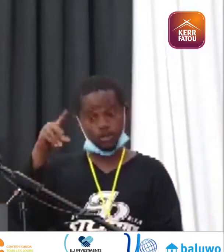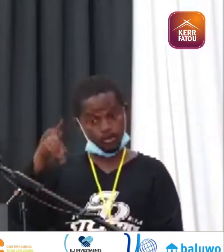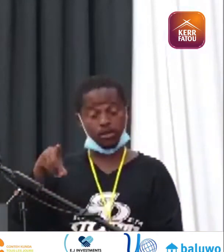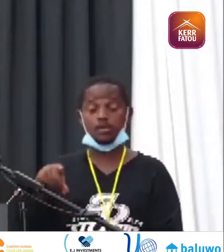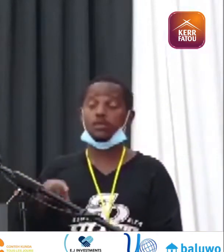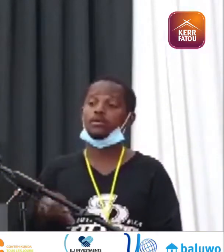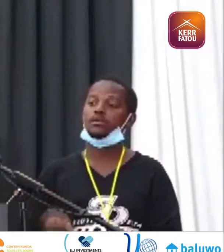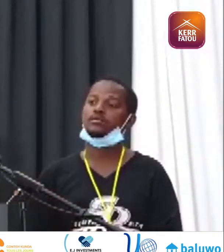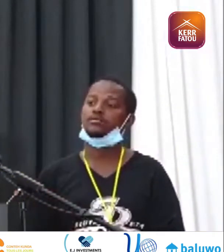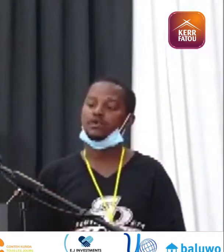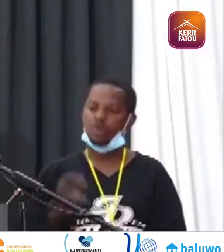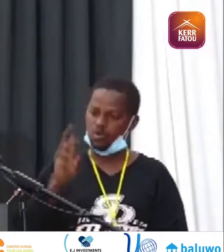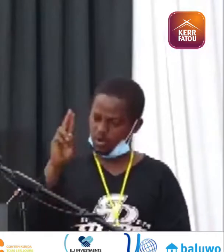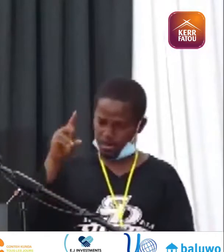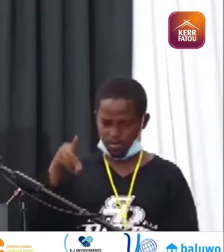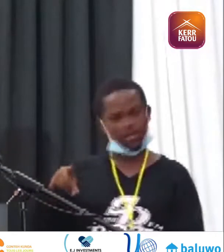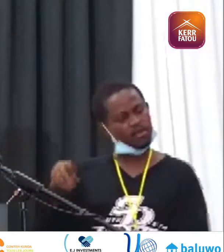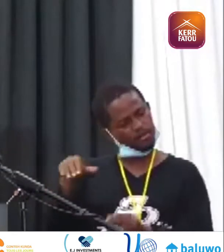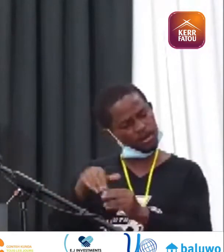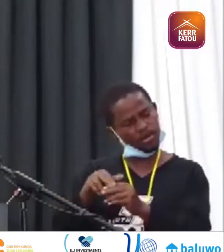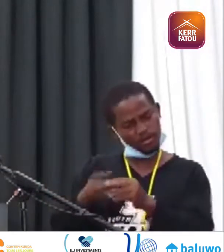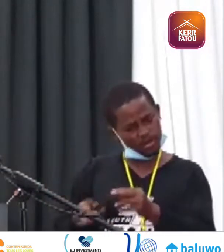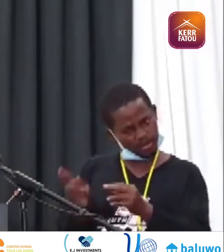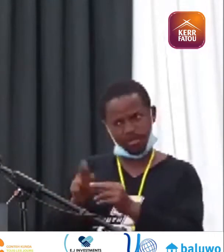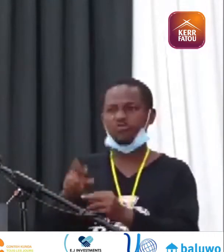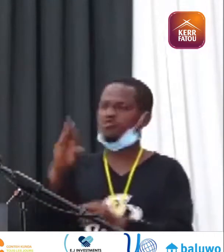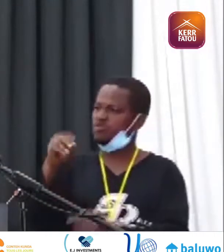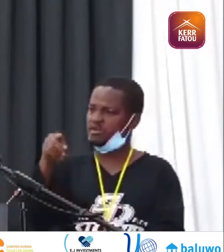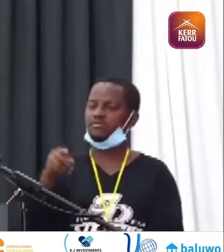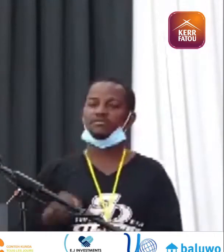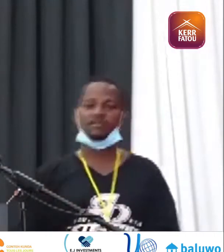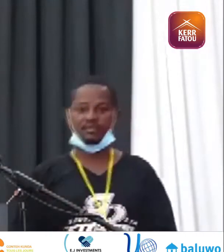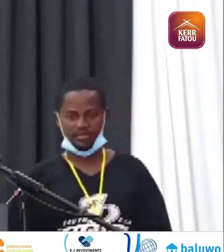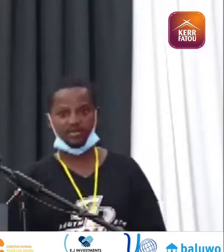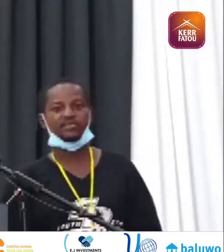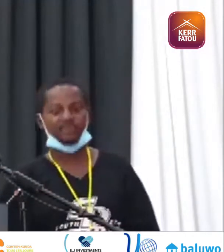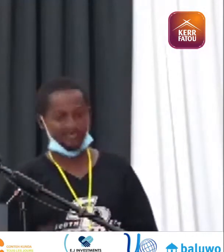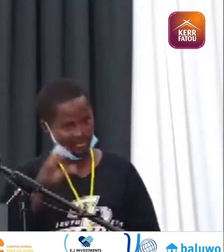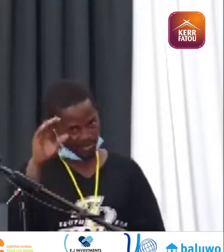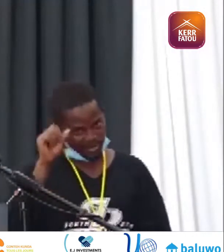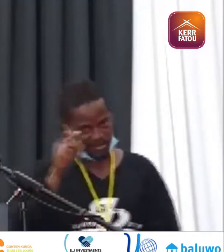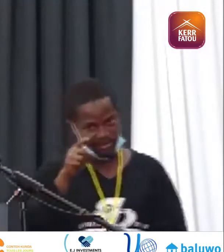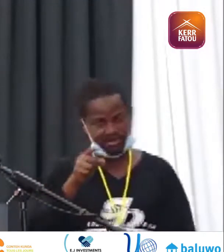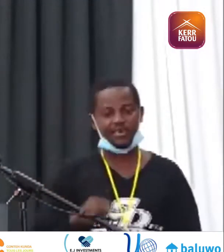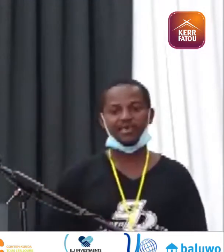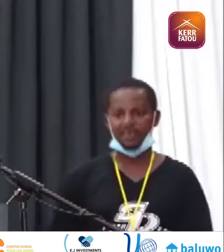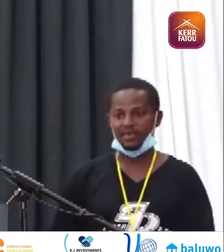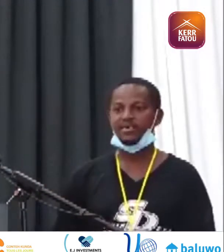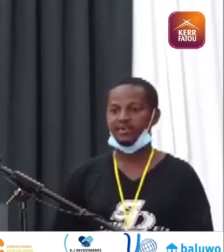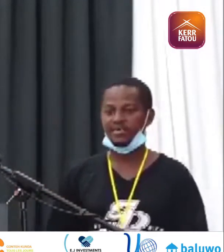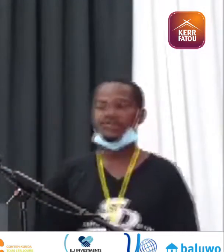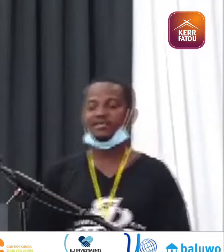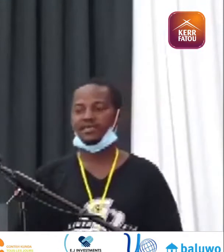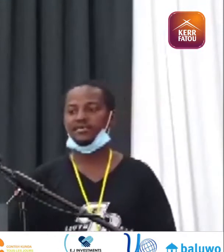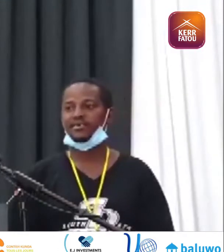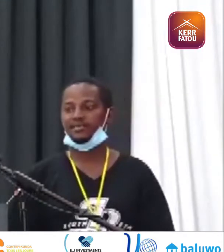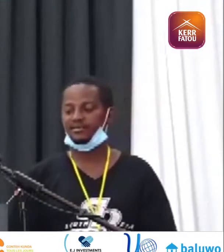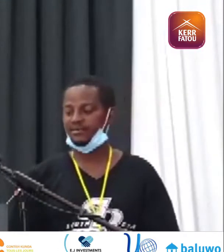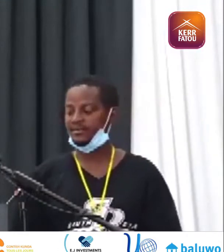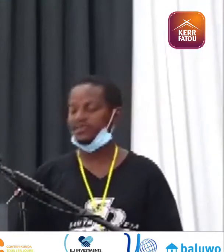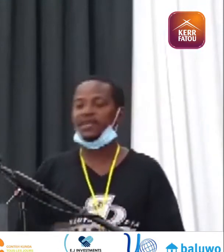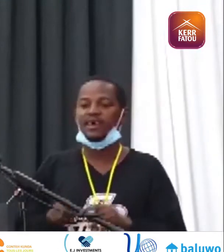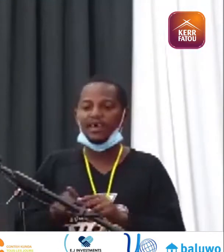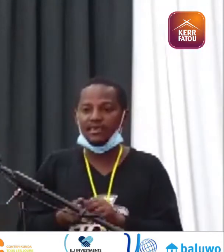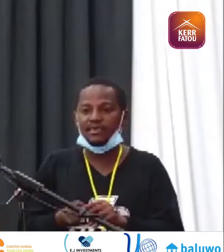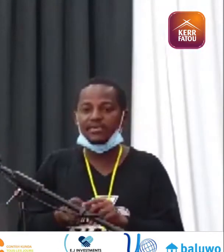this? UDP representatives. Now your voices are coming up. And